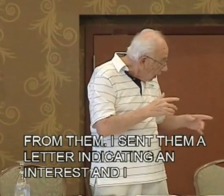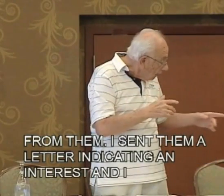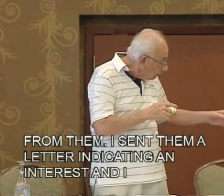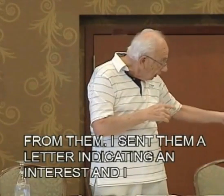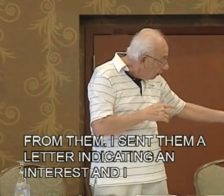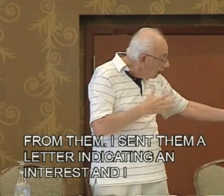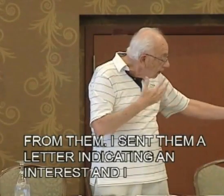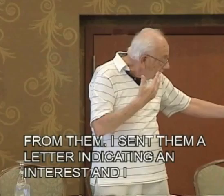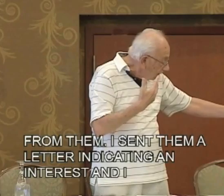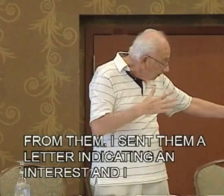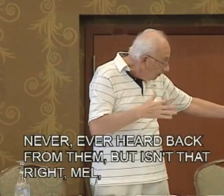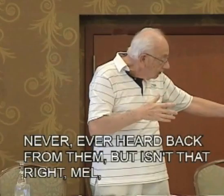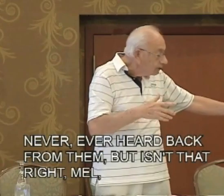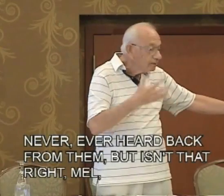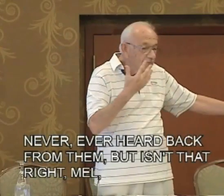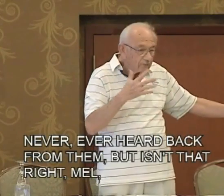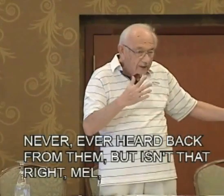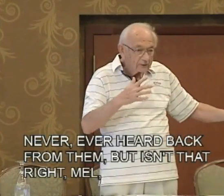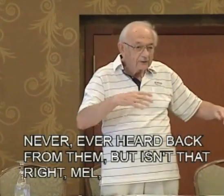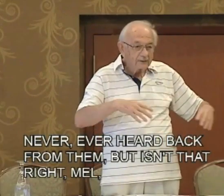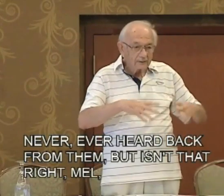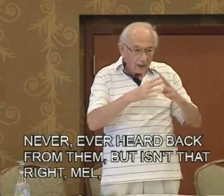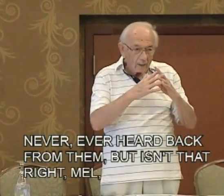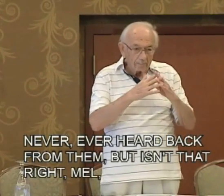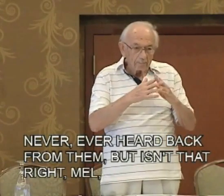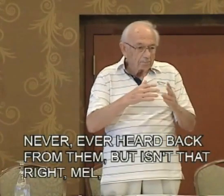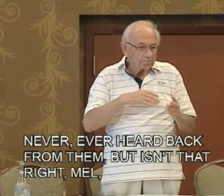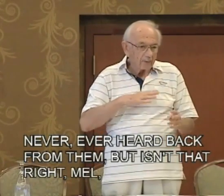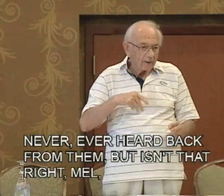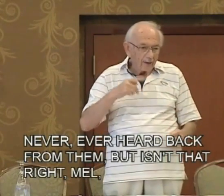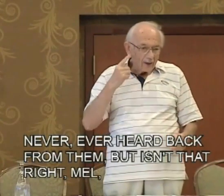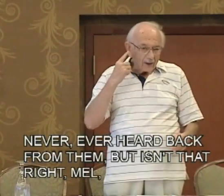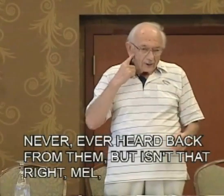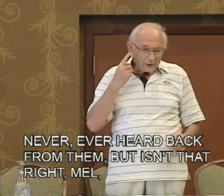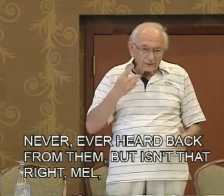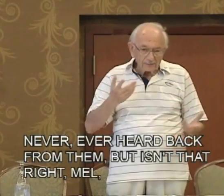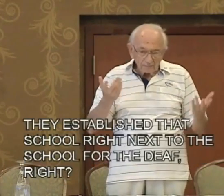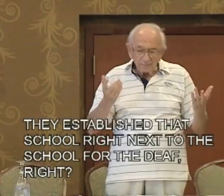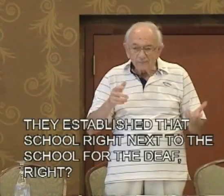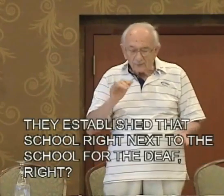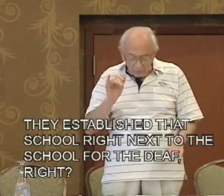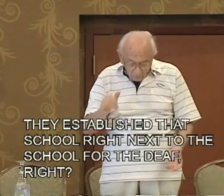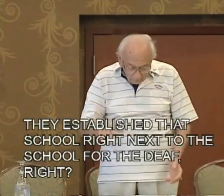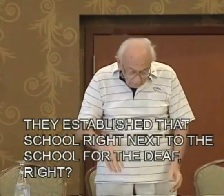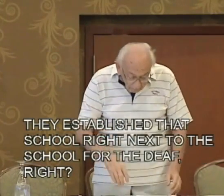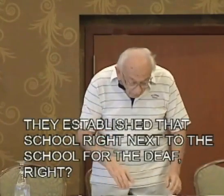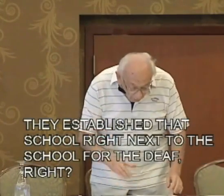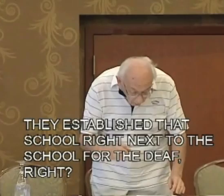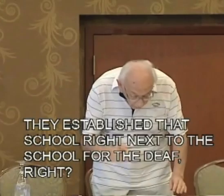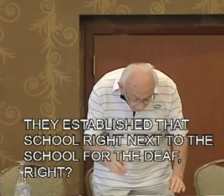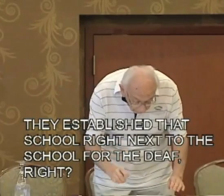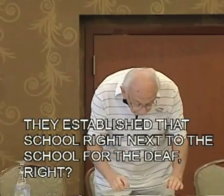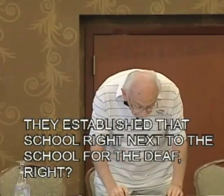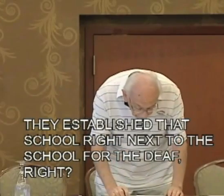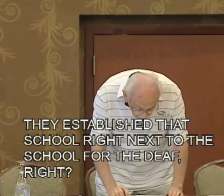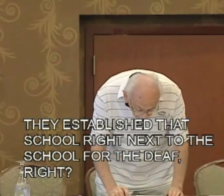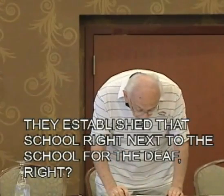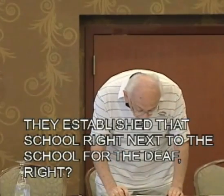heard back from them but isn't that right Mel that they established that school right next to the school for for the deaf right but yeah I sent off a letter of interest but never heard